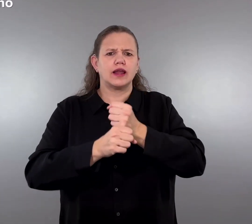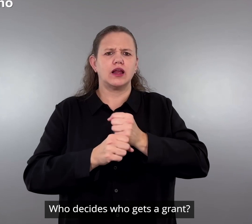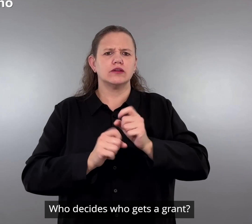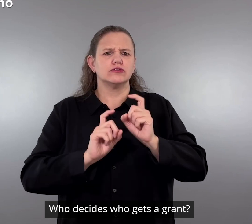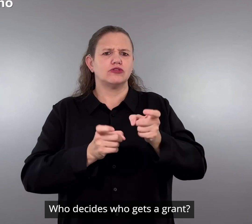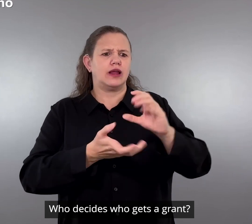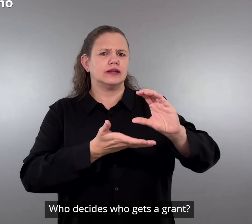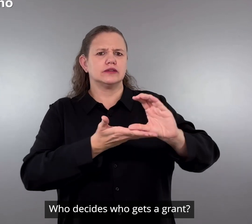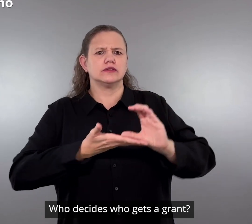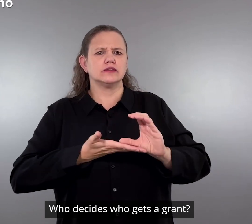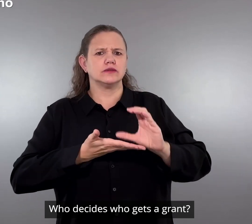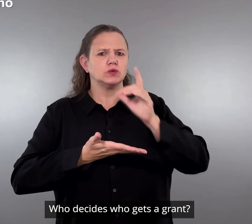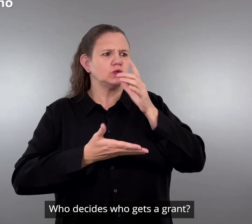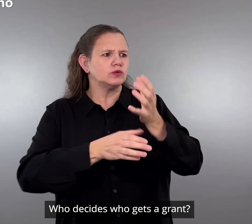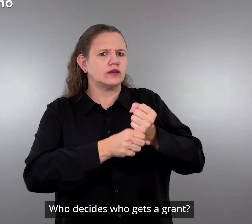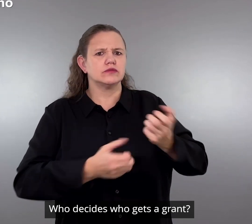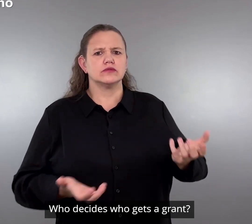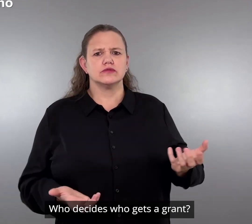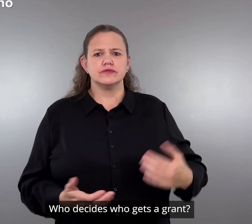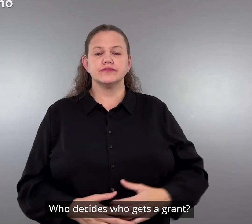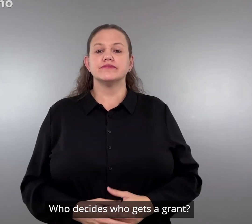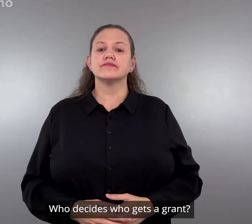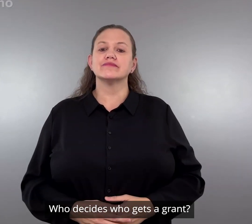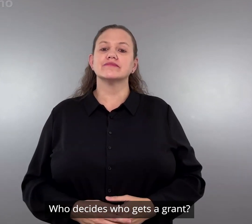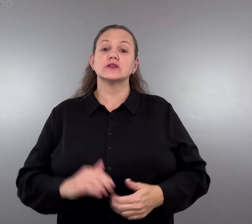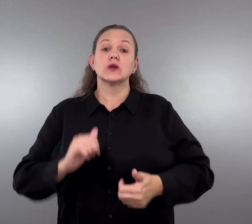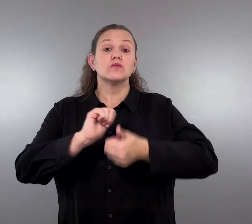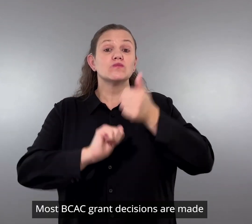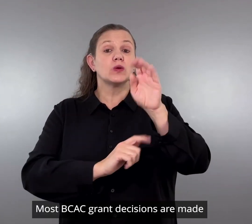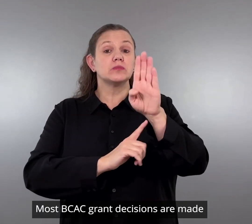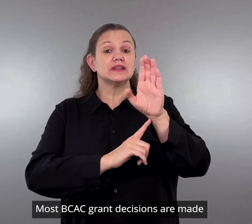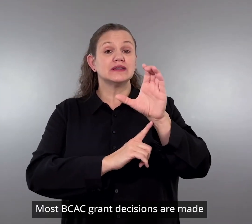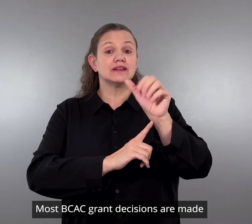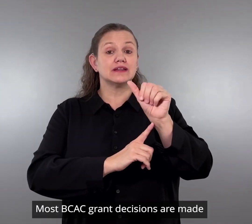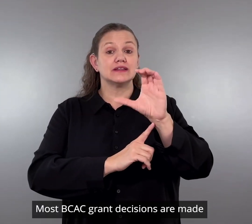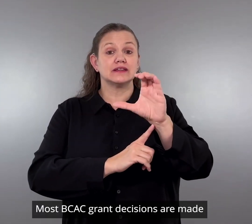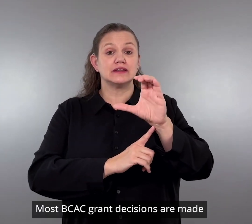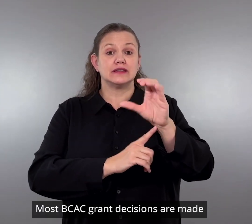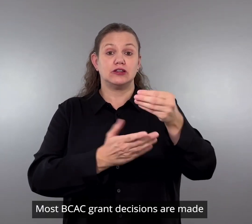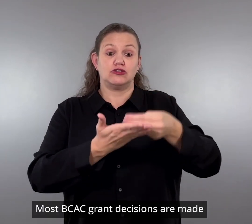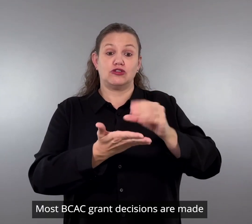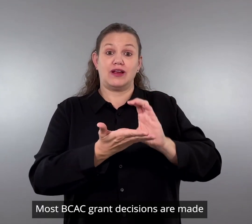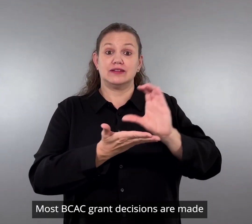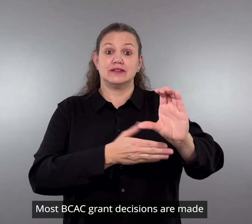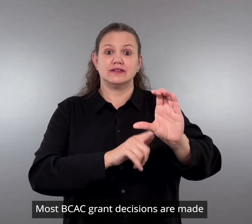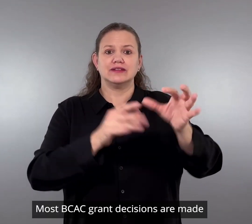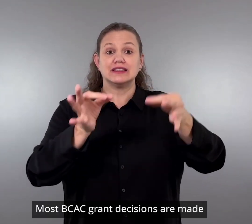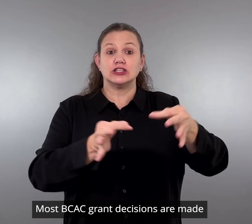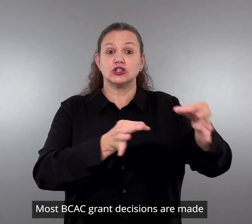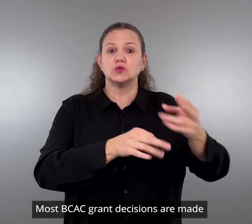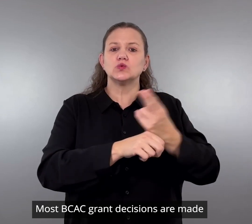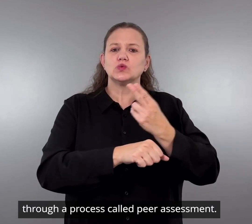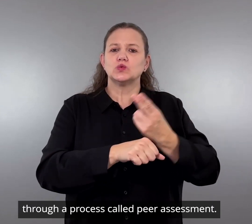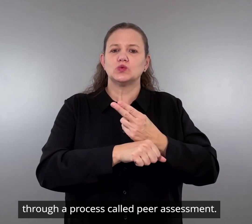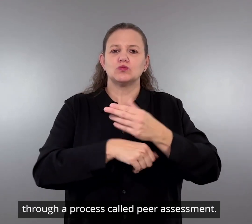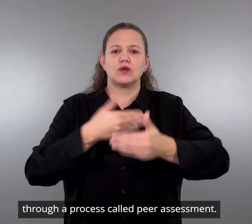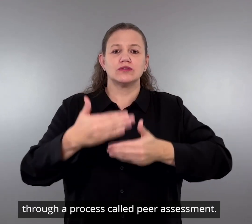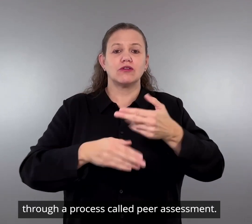Who decides who gets a grant? Most BCAC grant decisions are made through a process